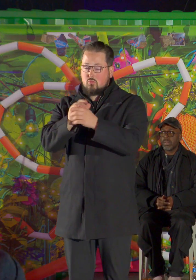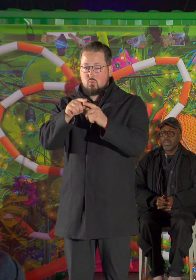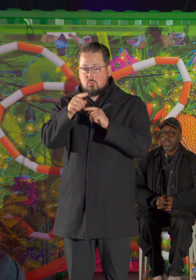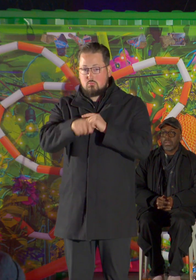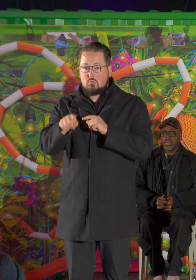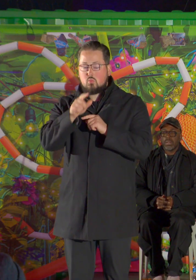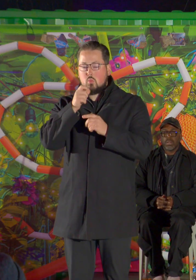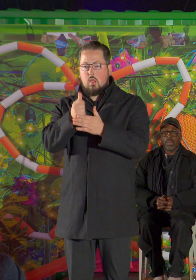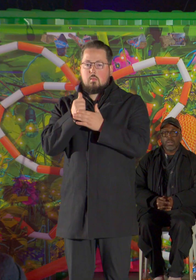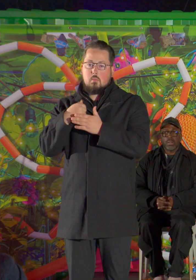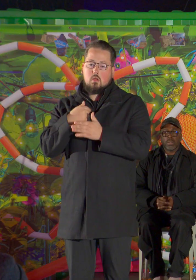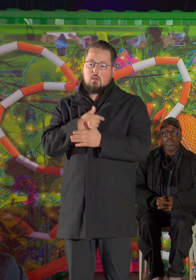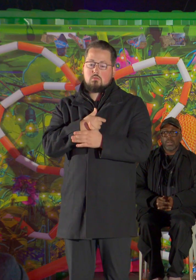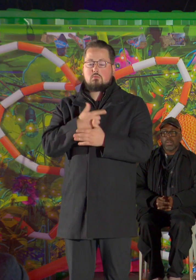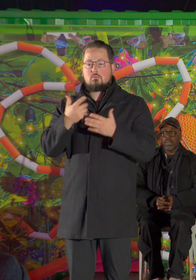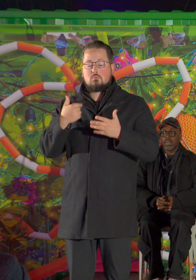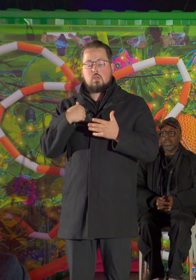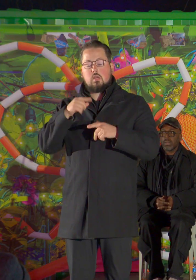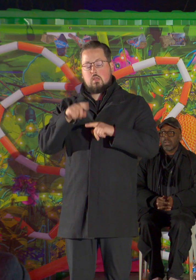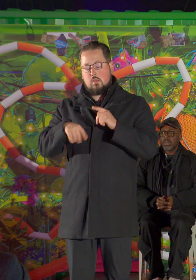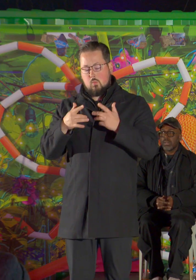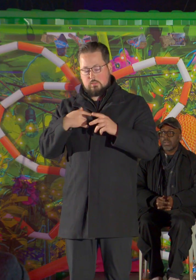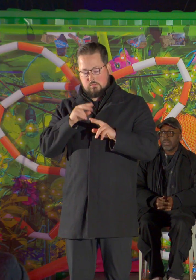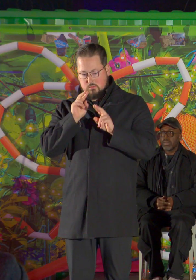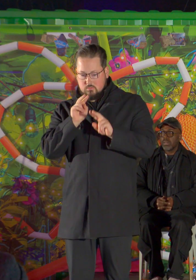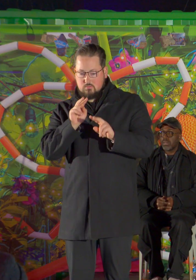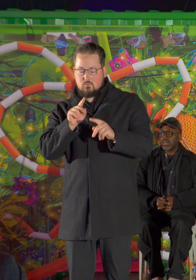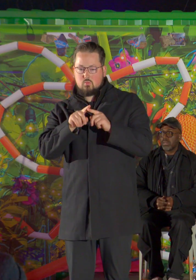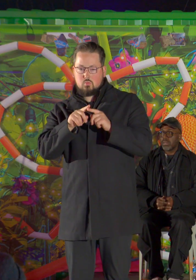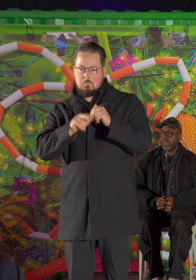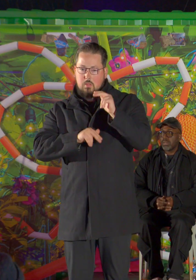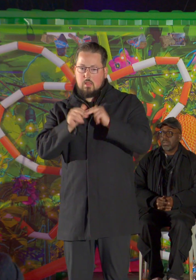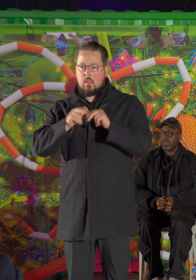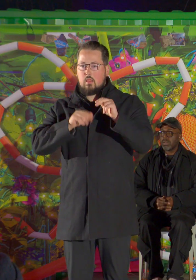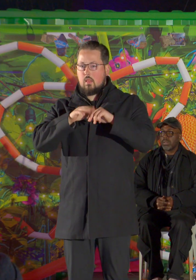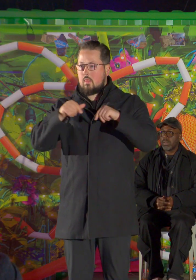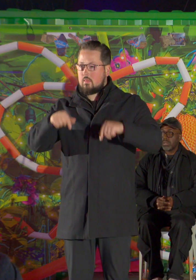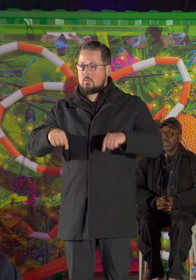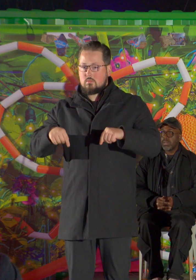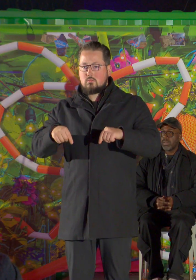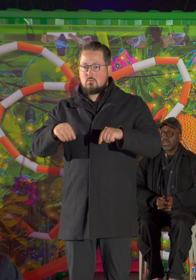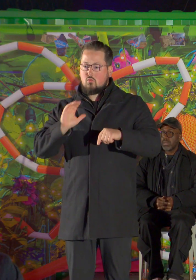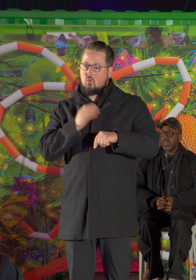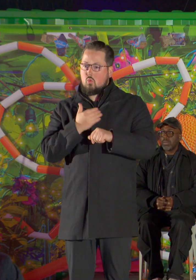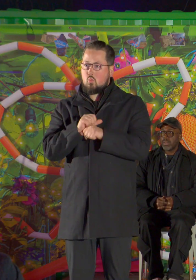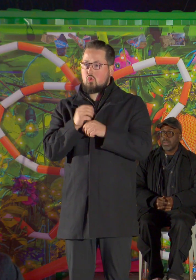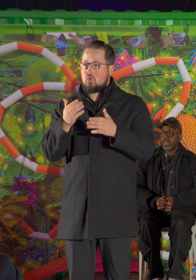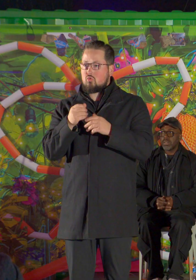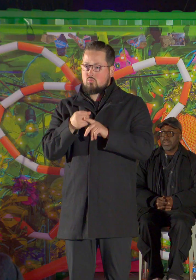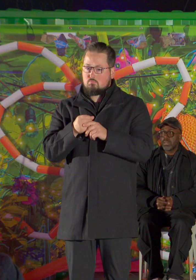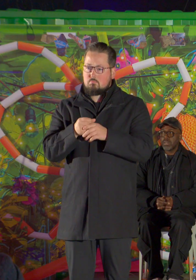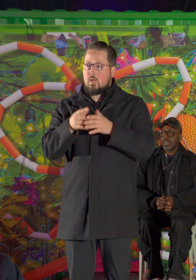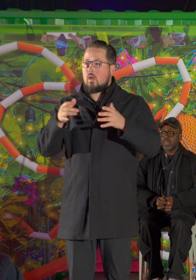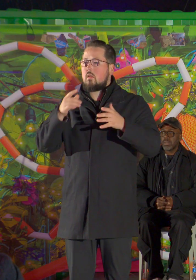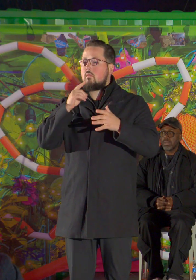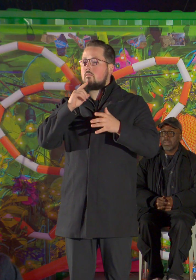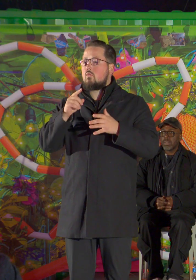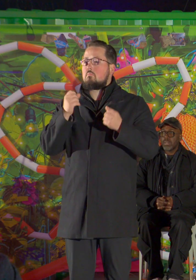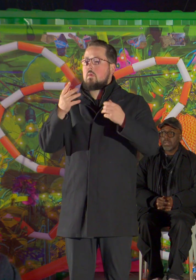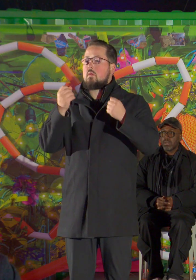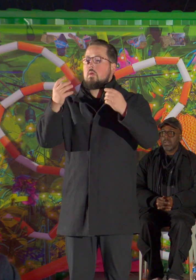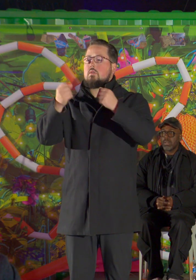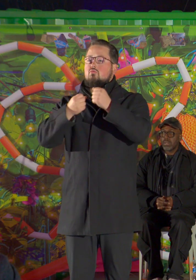us to reach this point. I can't wait to continue to build on this growth with all of you for many, many, many years to